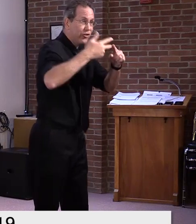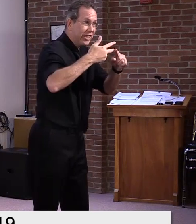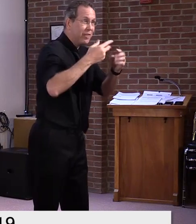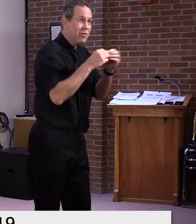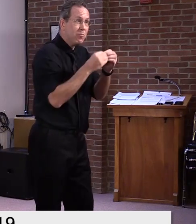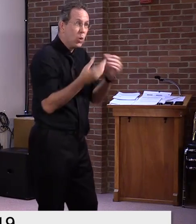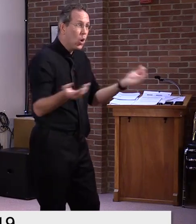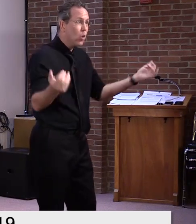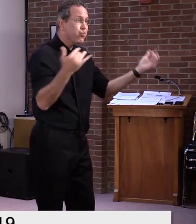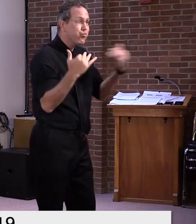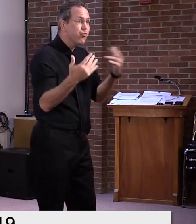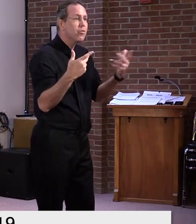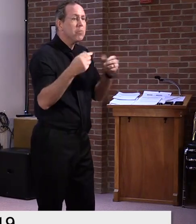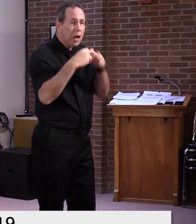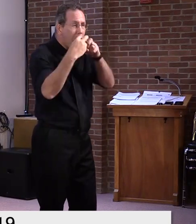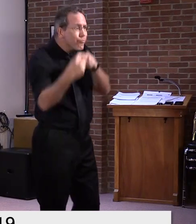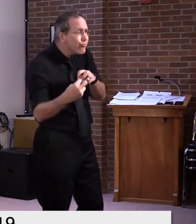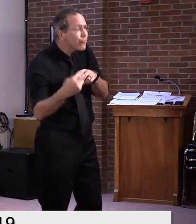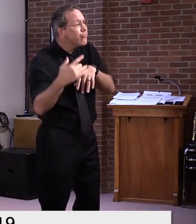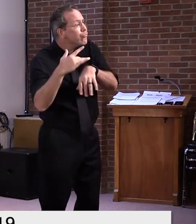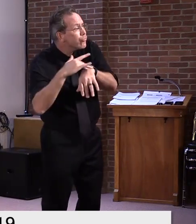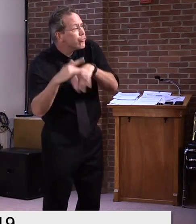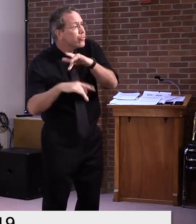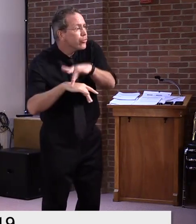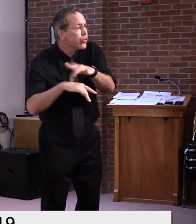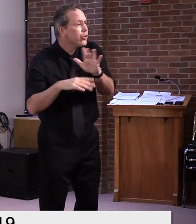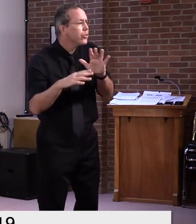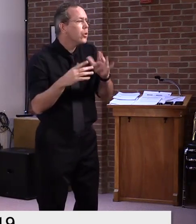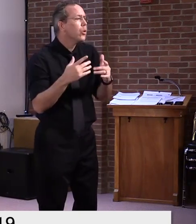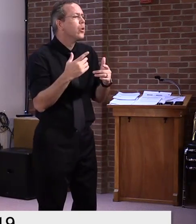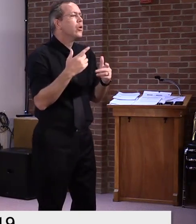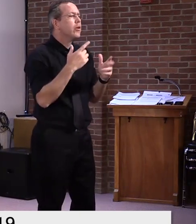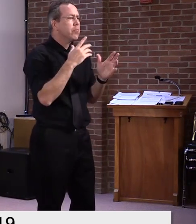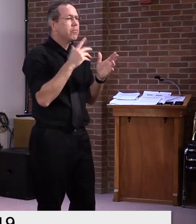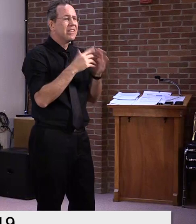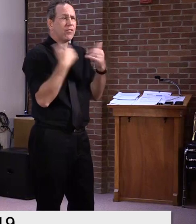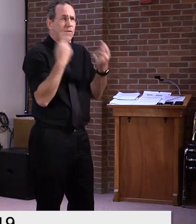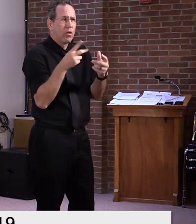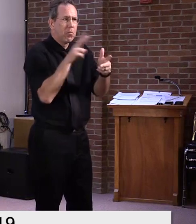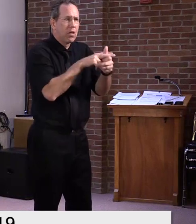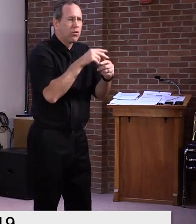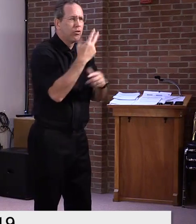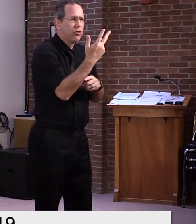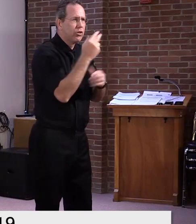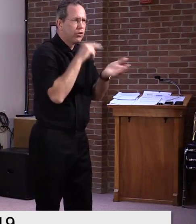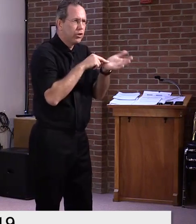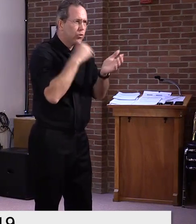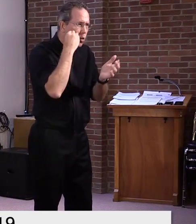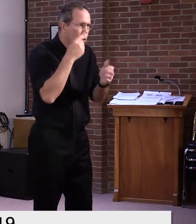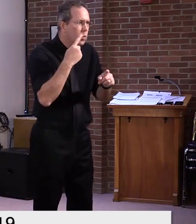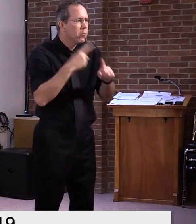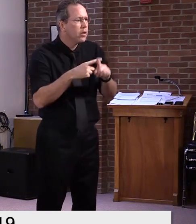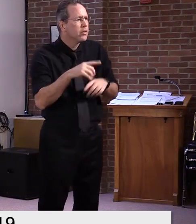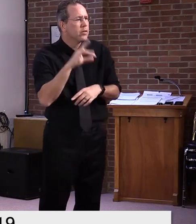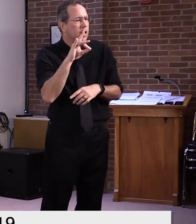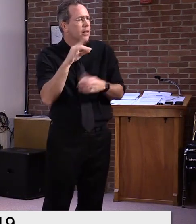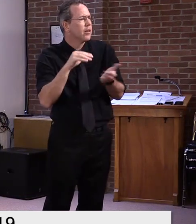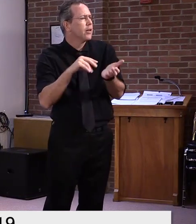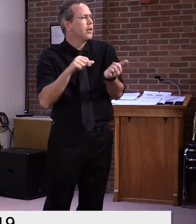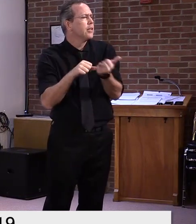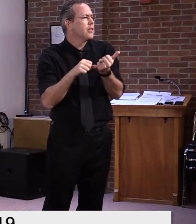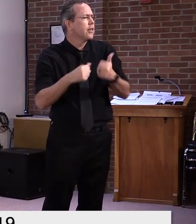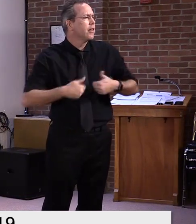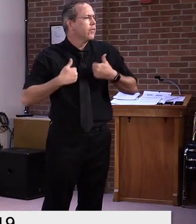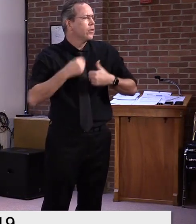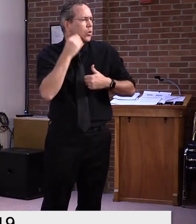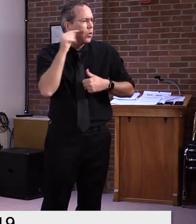20th, 3 nursing facilities are in phase 3, 6 assisted living residents are in phase 3, and